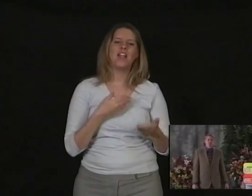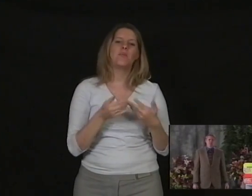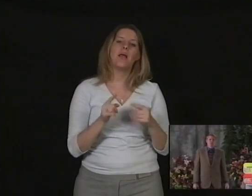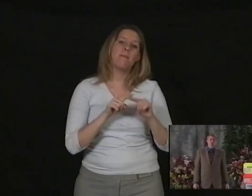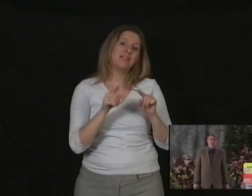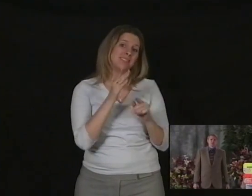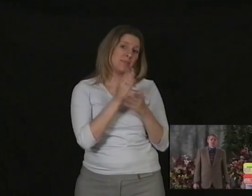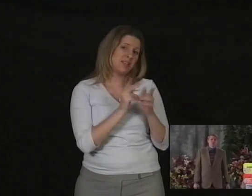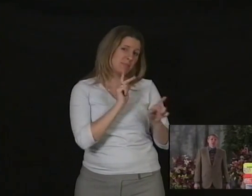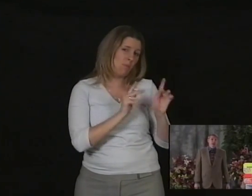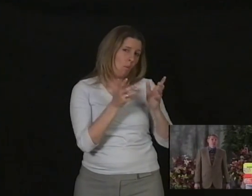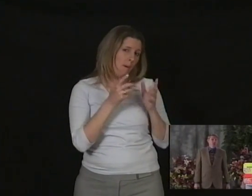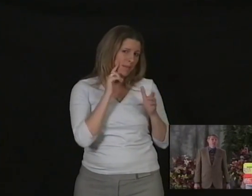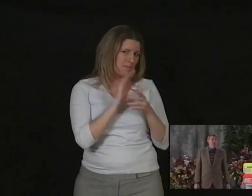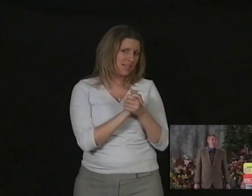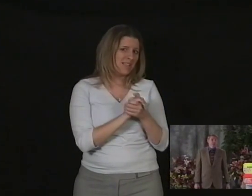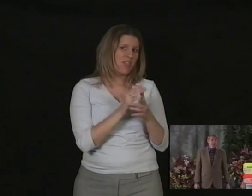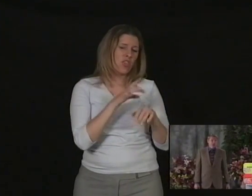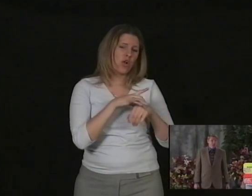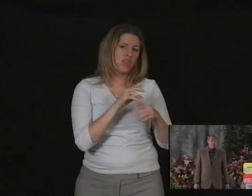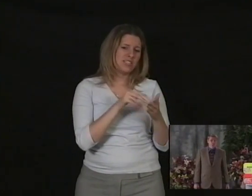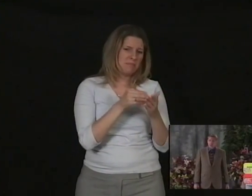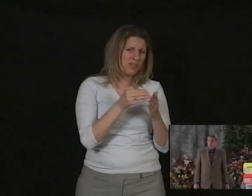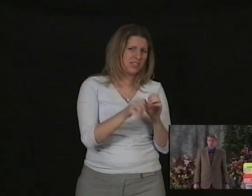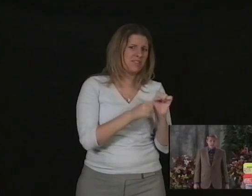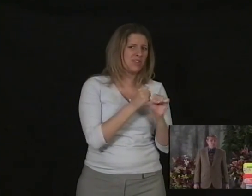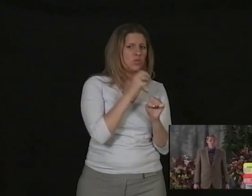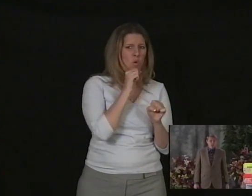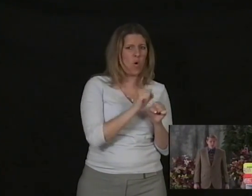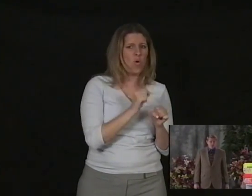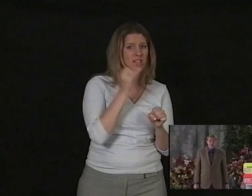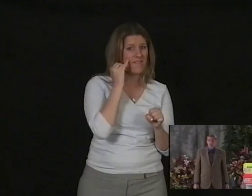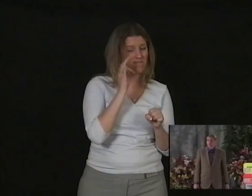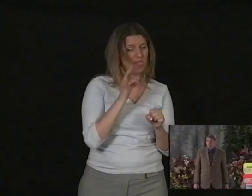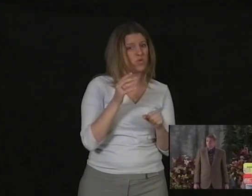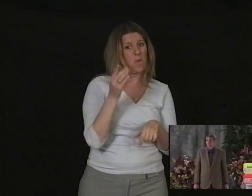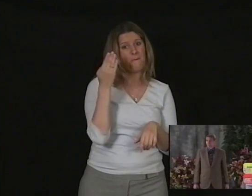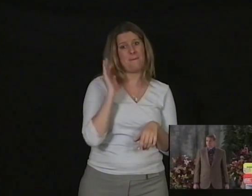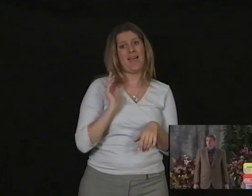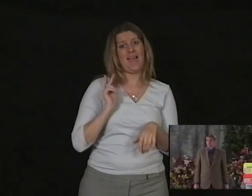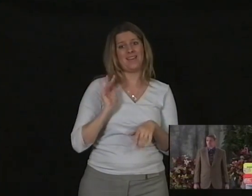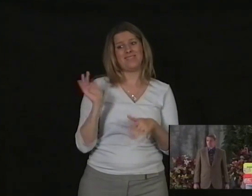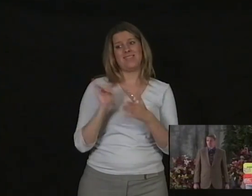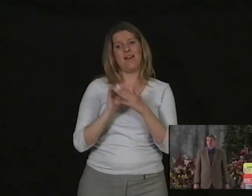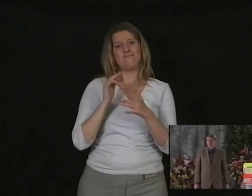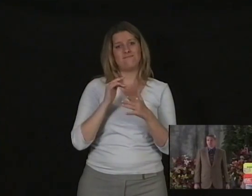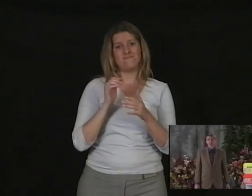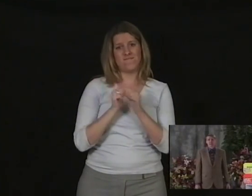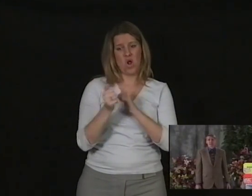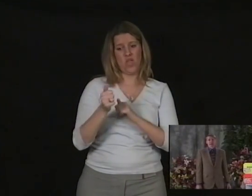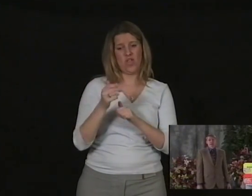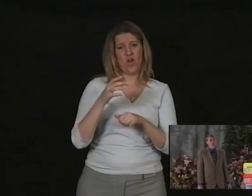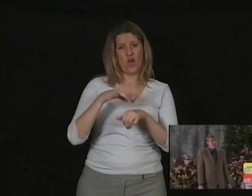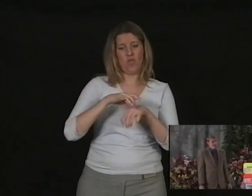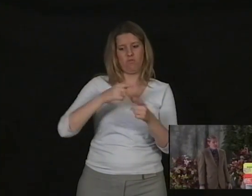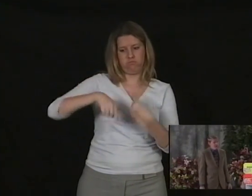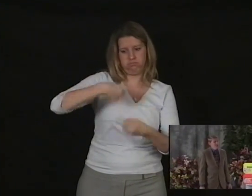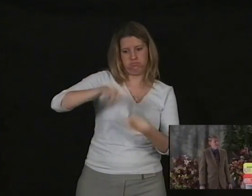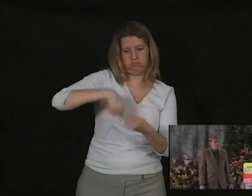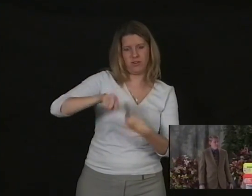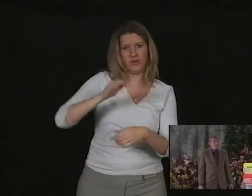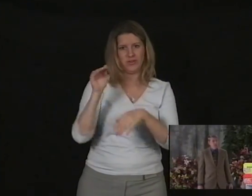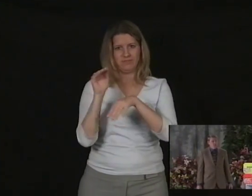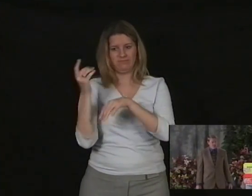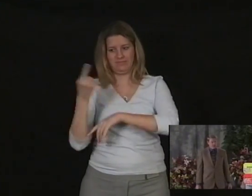billions of years old. Man, if you go back billions of years, the world was spinning real fast. Your days and nights would be pretty